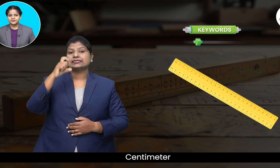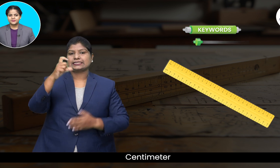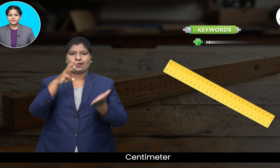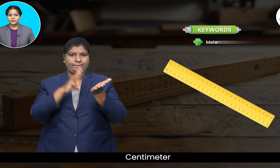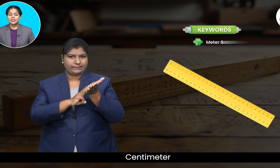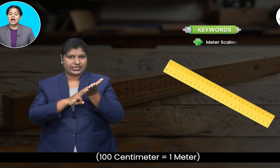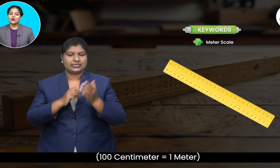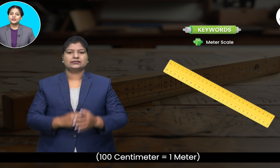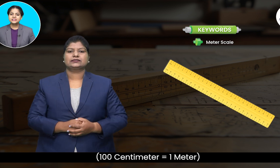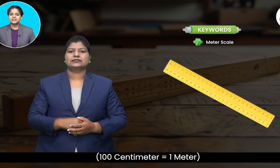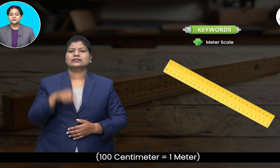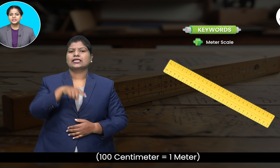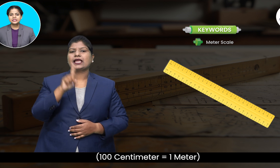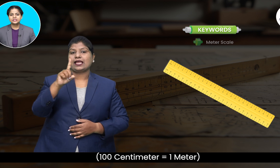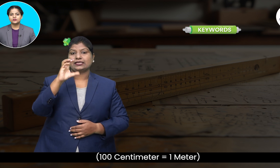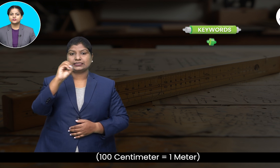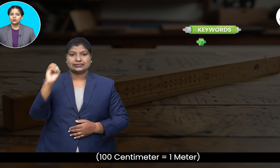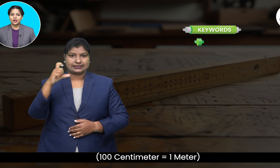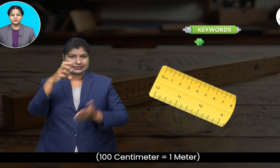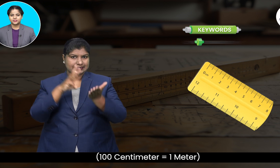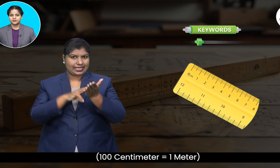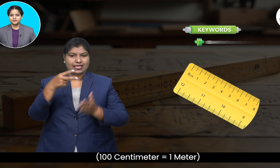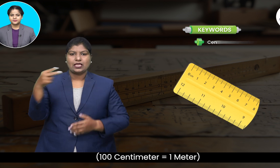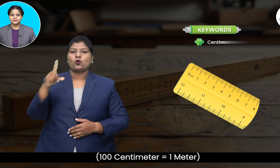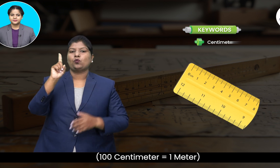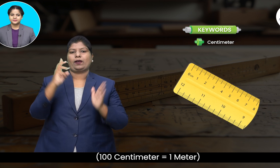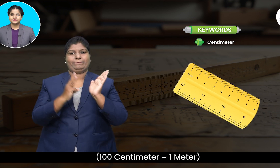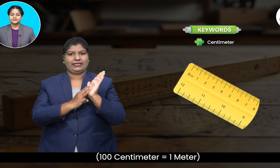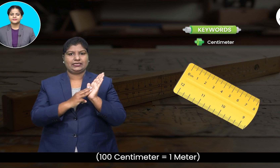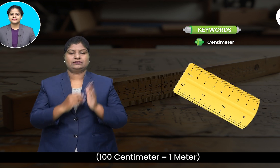Centimeter. 100 centimeter is equal to 1 meter.